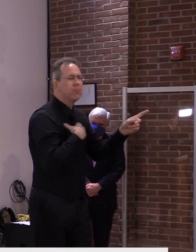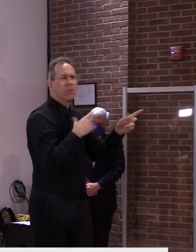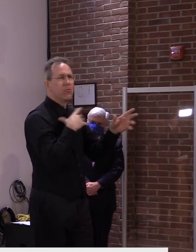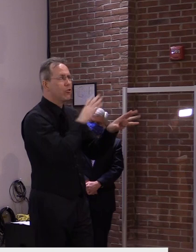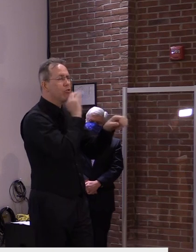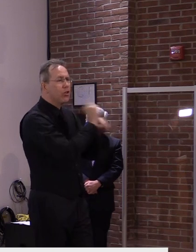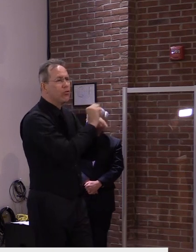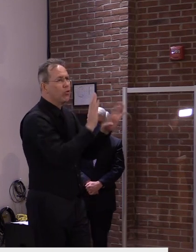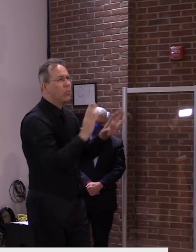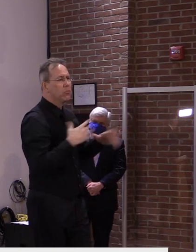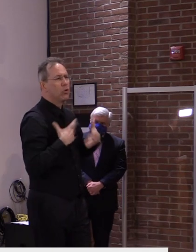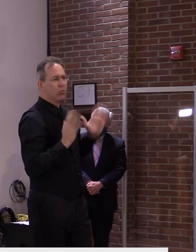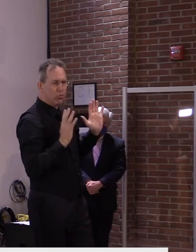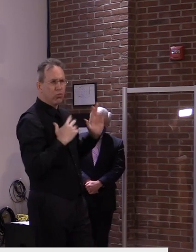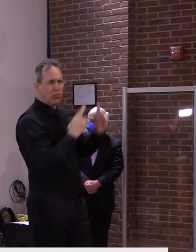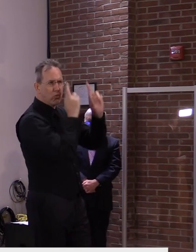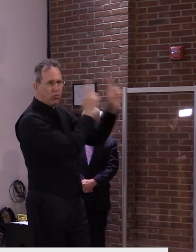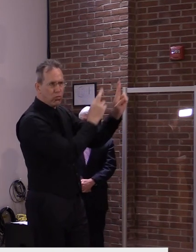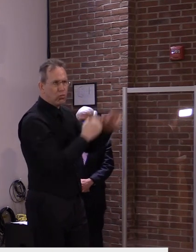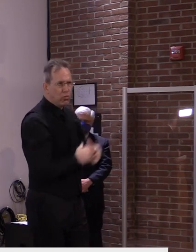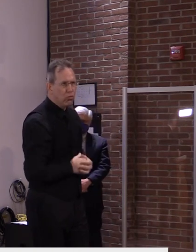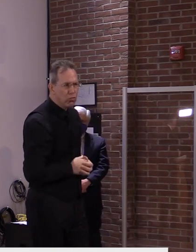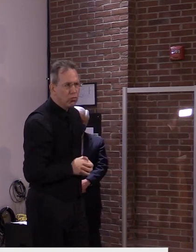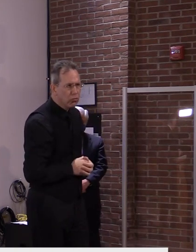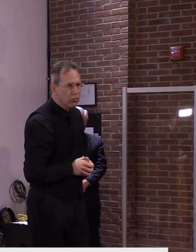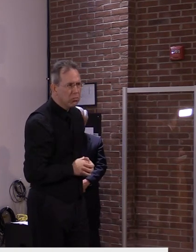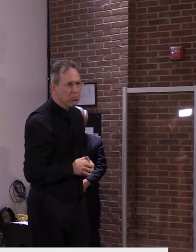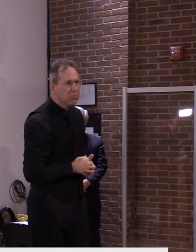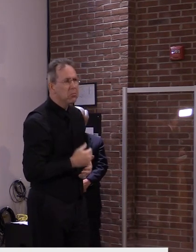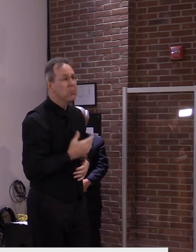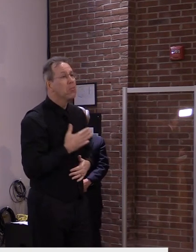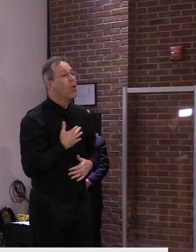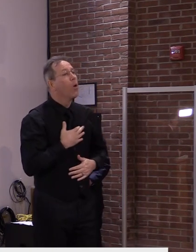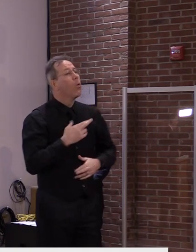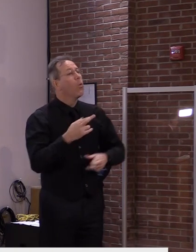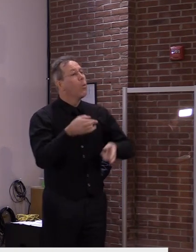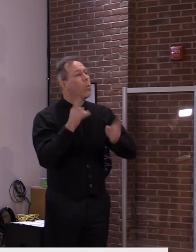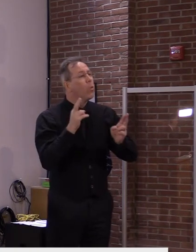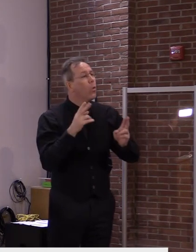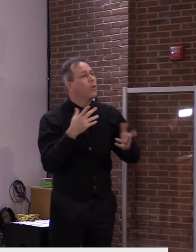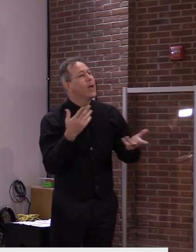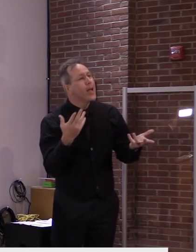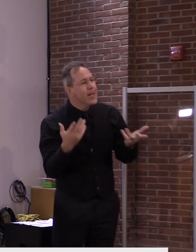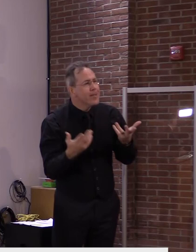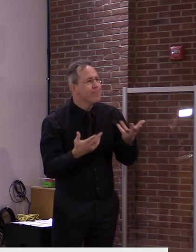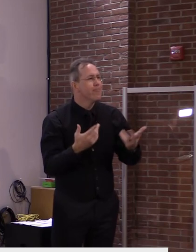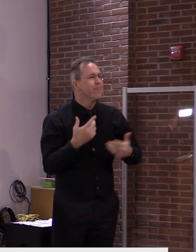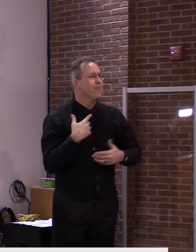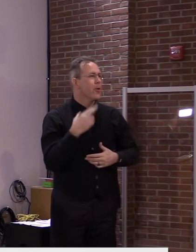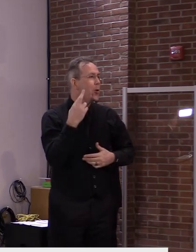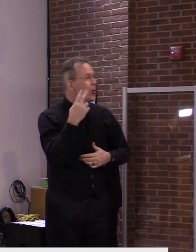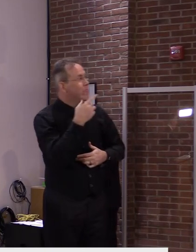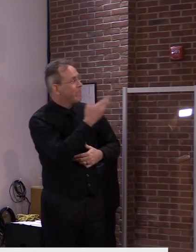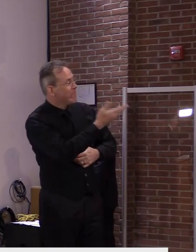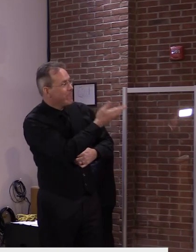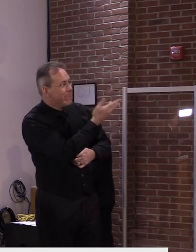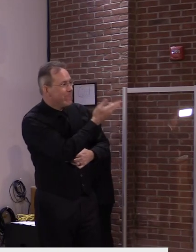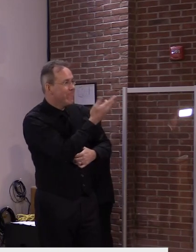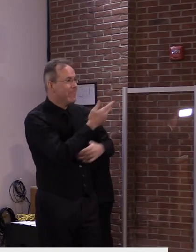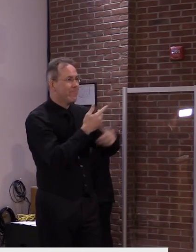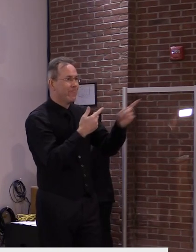Attorney. It would be my hope that she would have been reappointed, because she's exactly what we